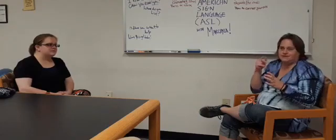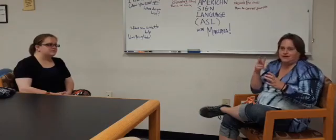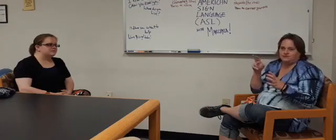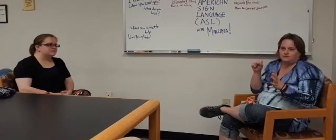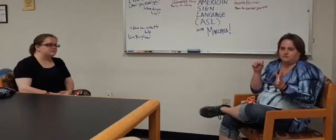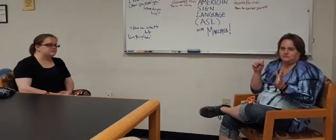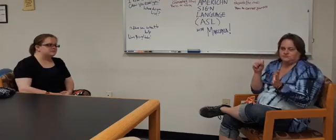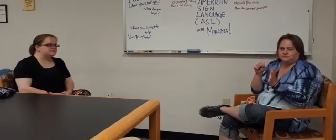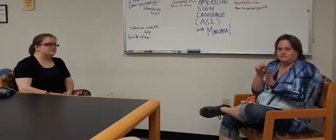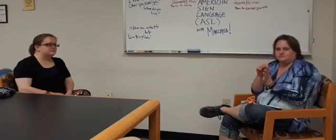school.